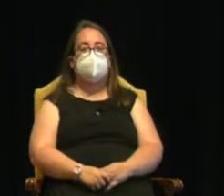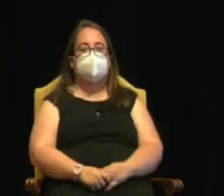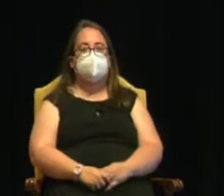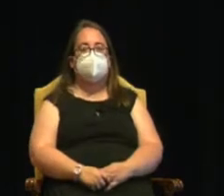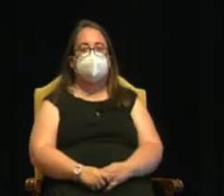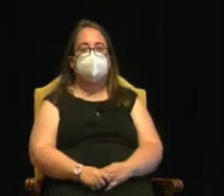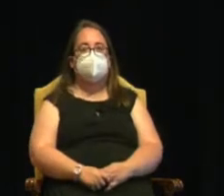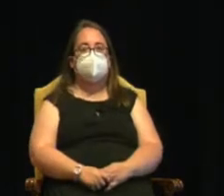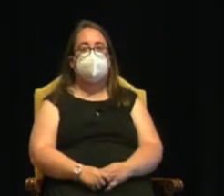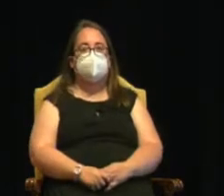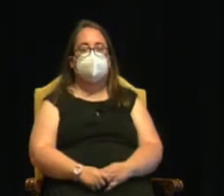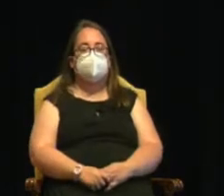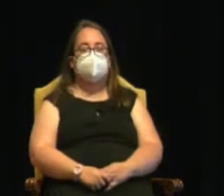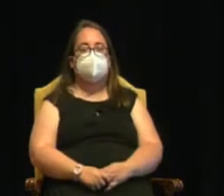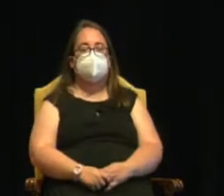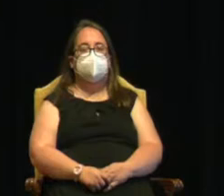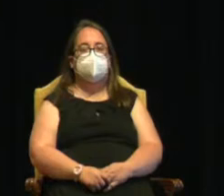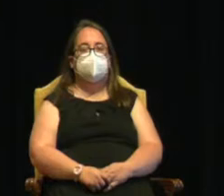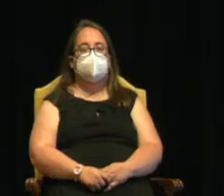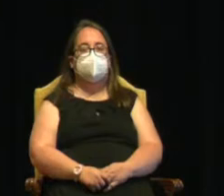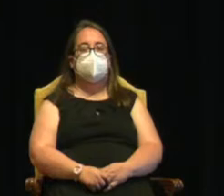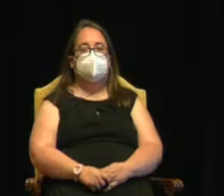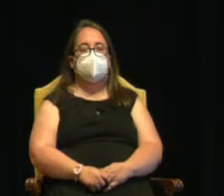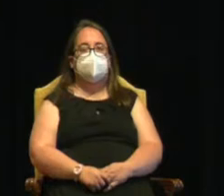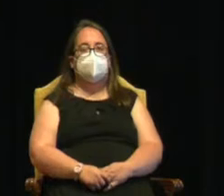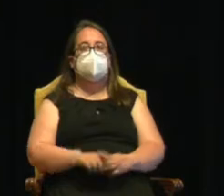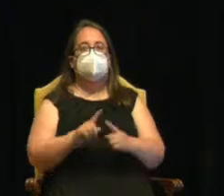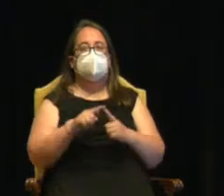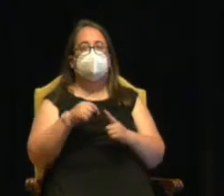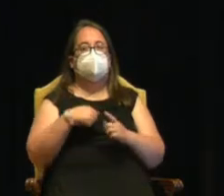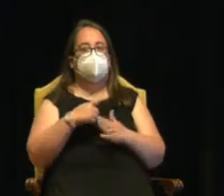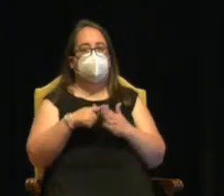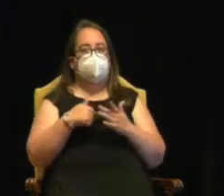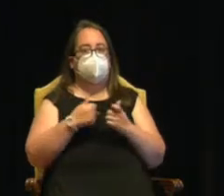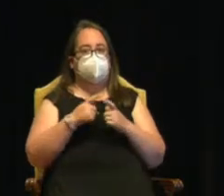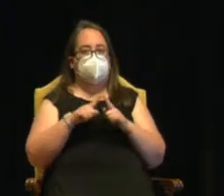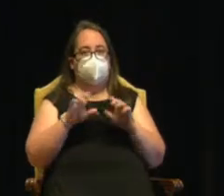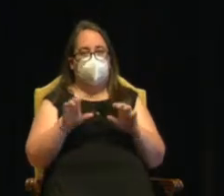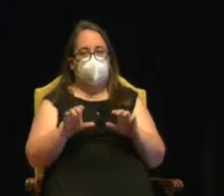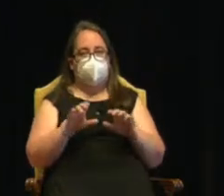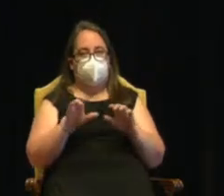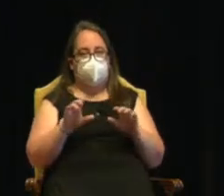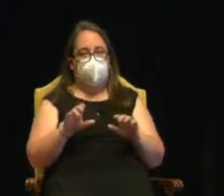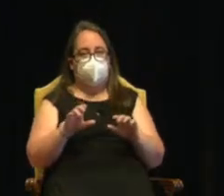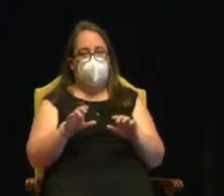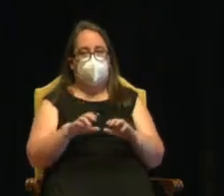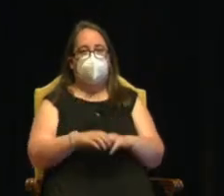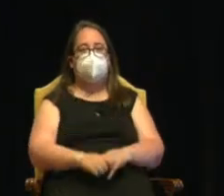to me, what I was trying to get at was